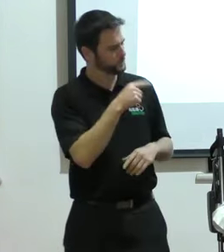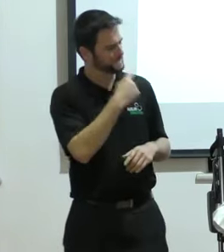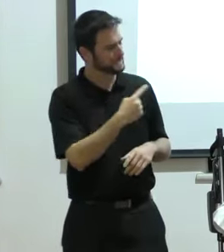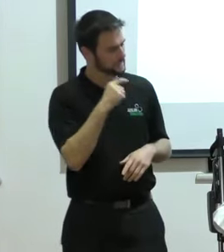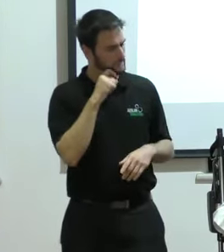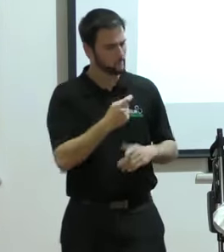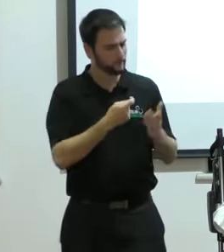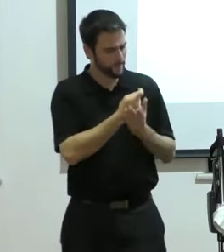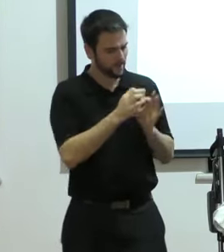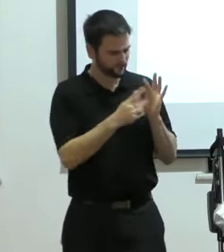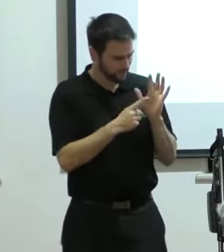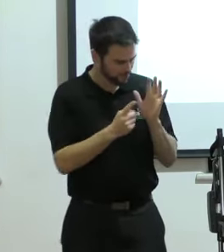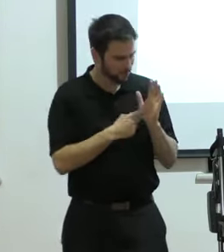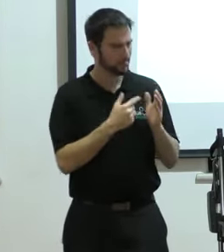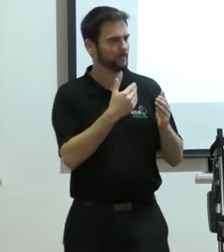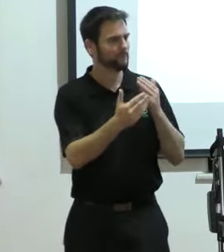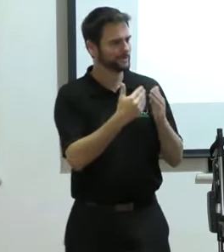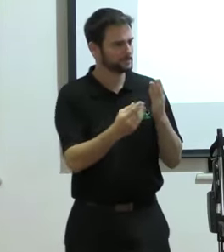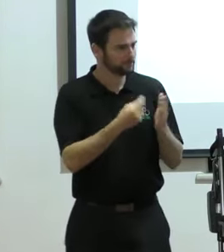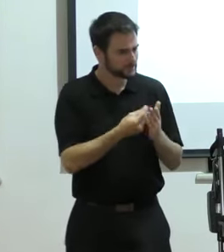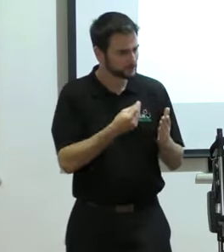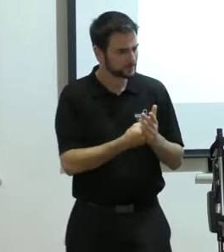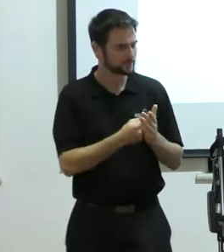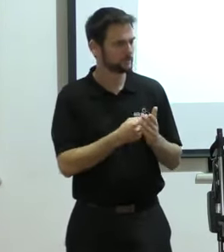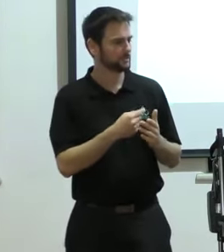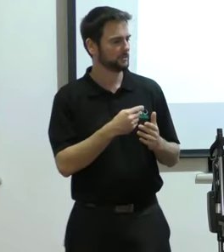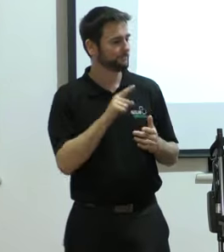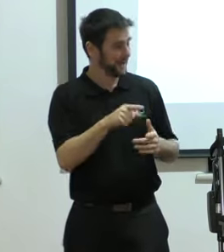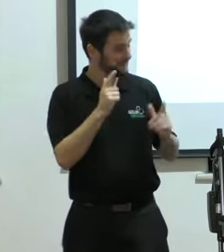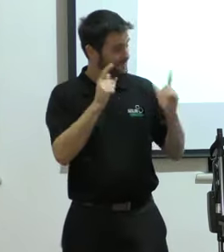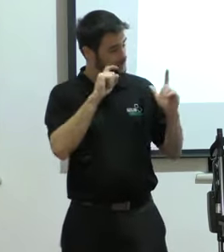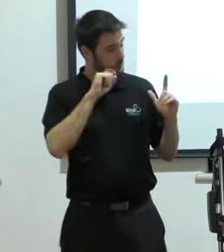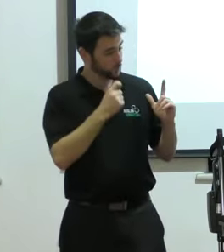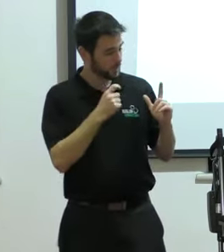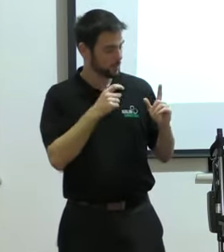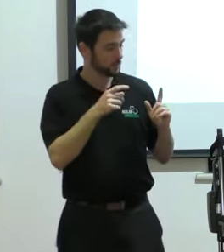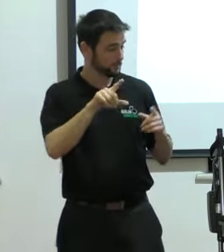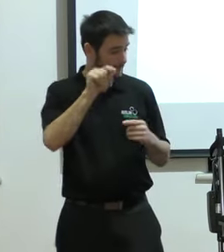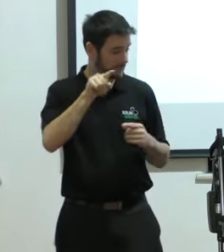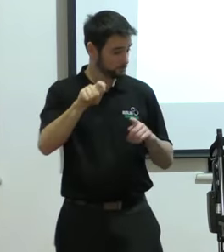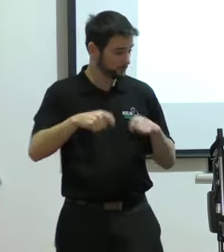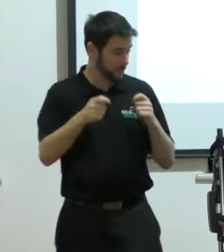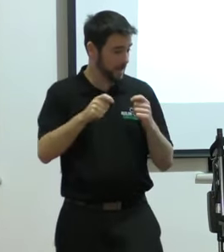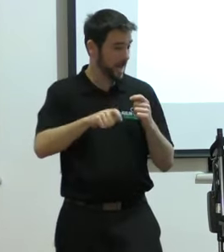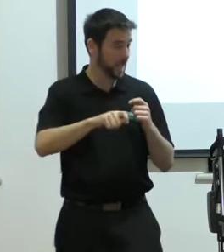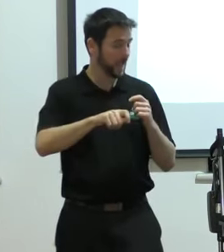budgets, but do they also choose the providers and employ the providers?